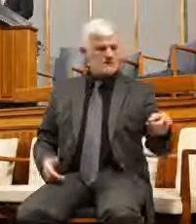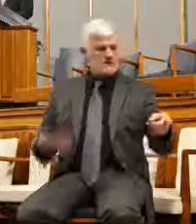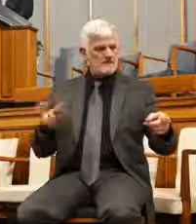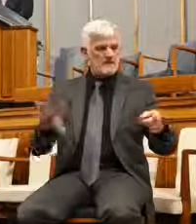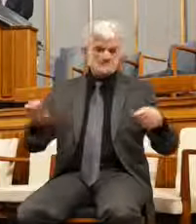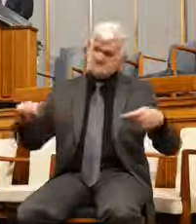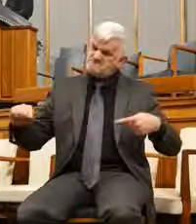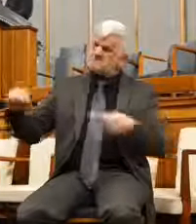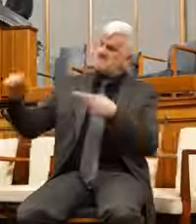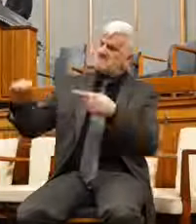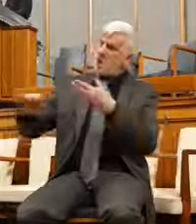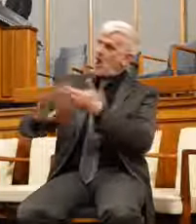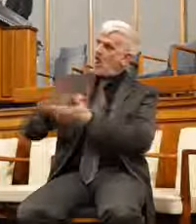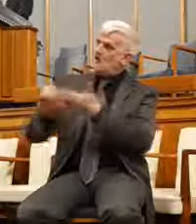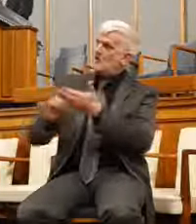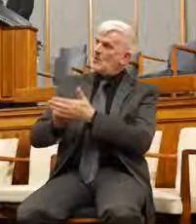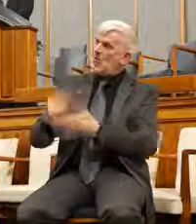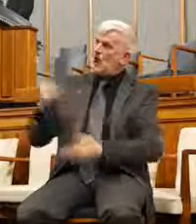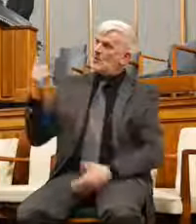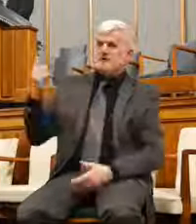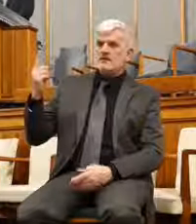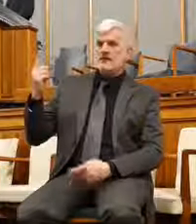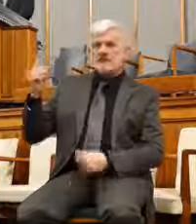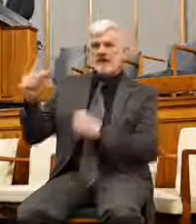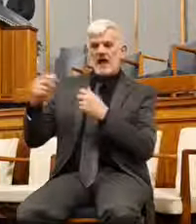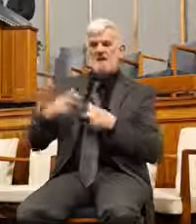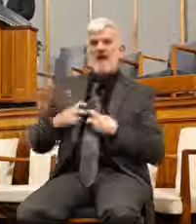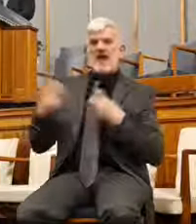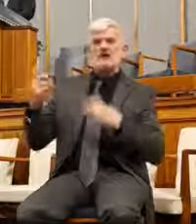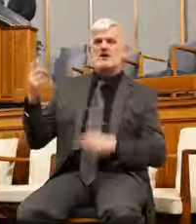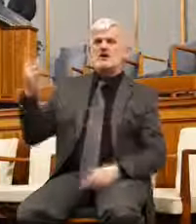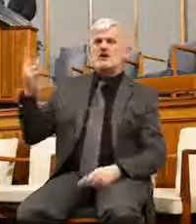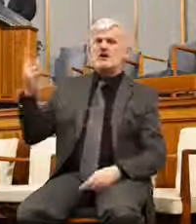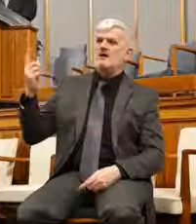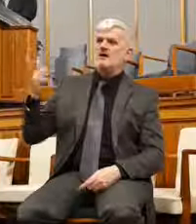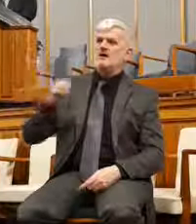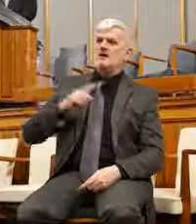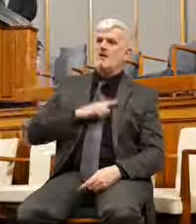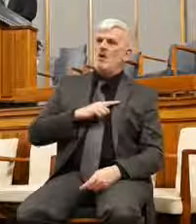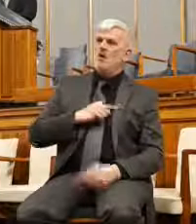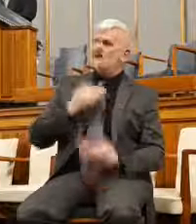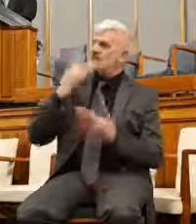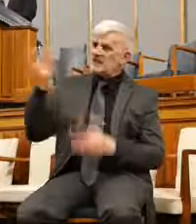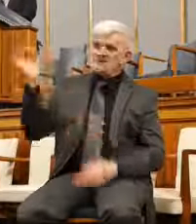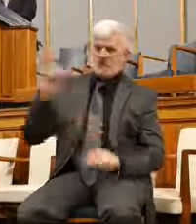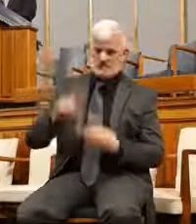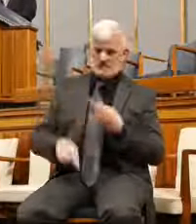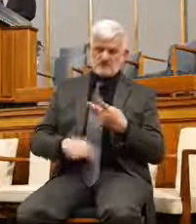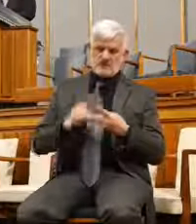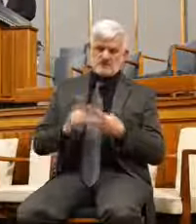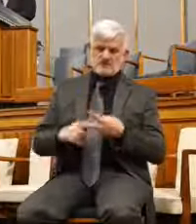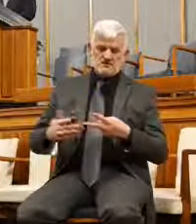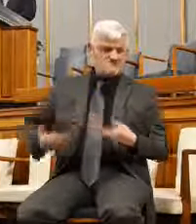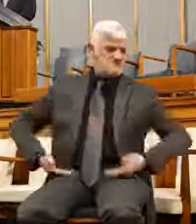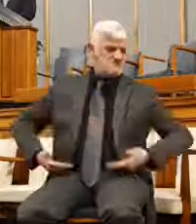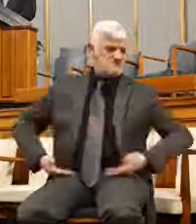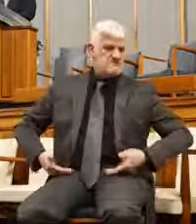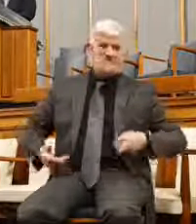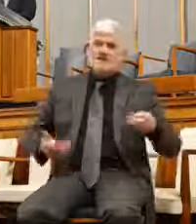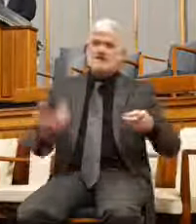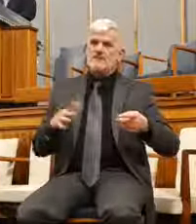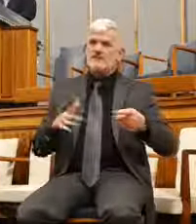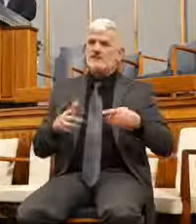Holy One of Israel unto anger by their extreme indifference and ingratitude. They are gone away